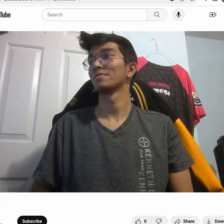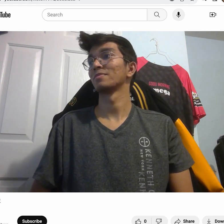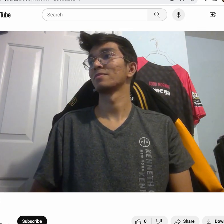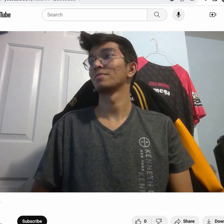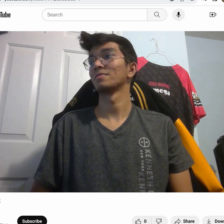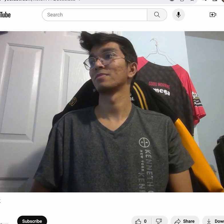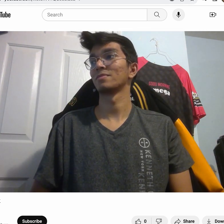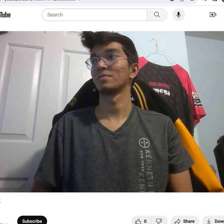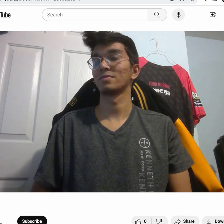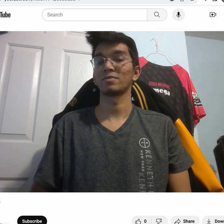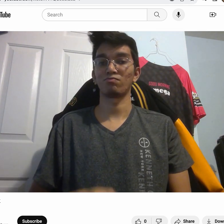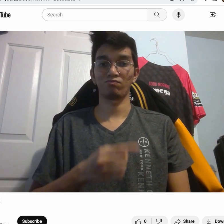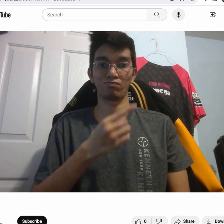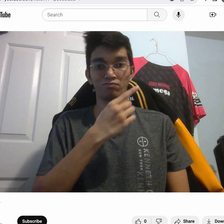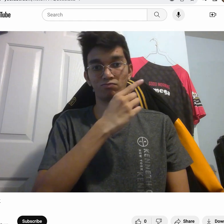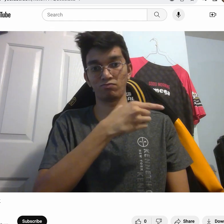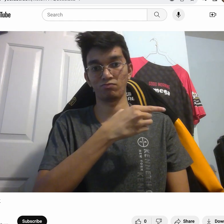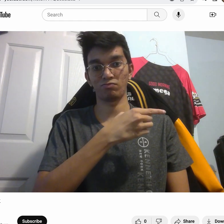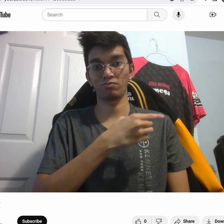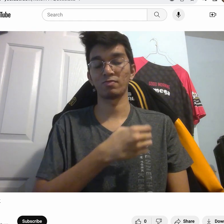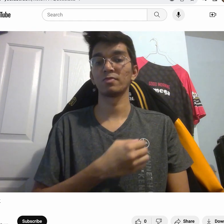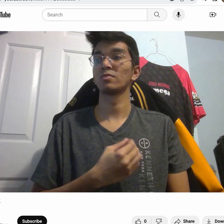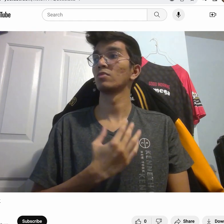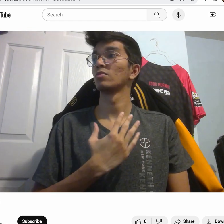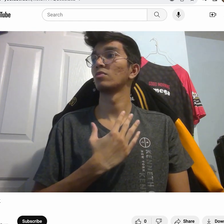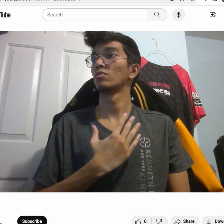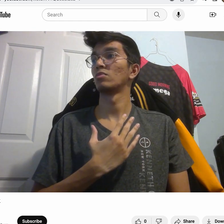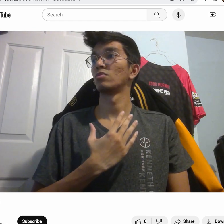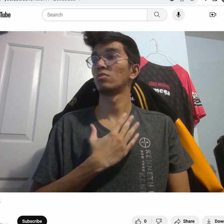Mm-hmm. Either one was fine.